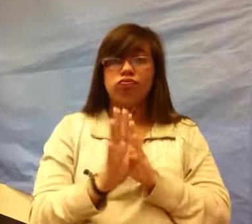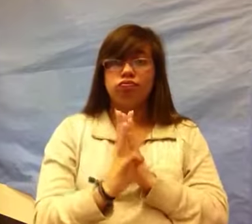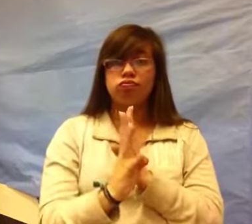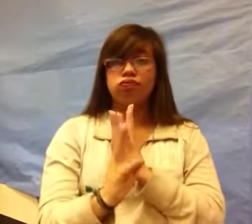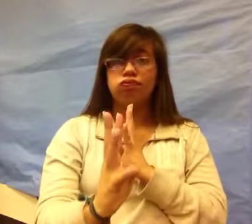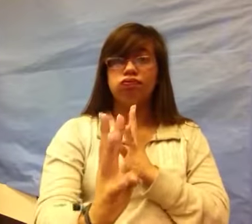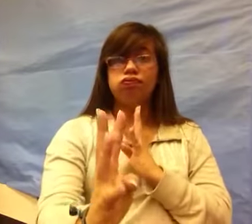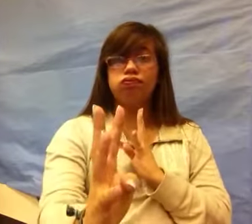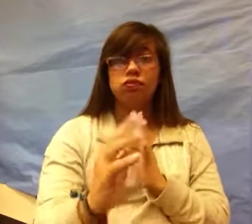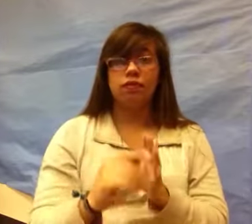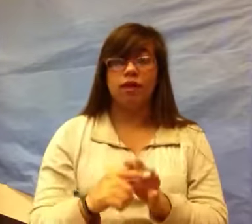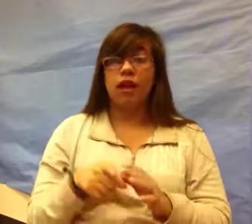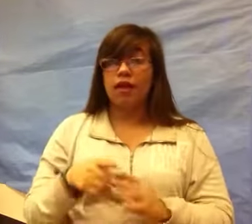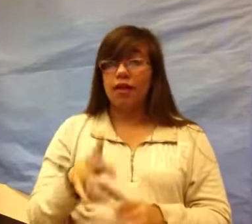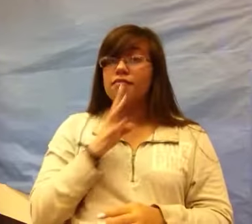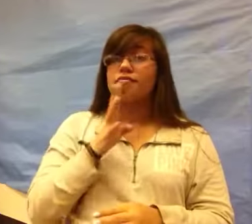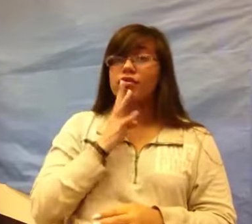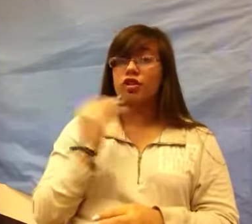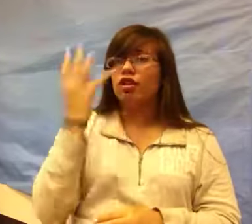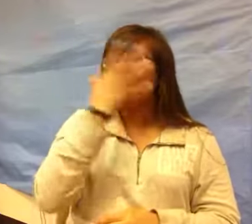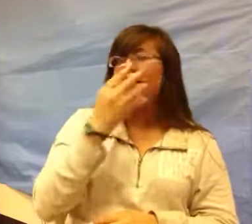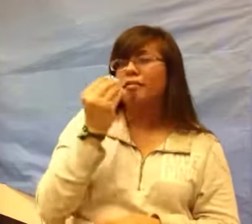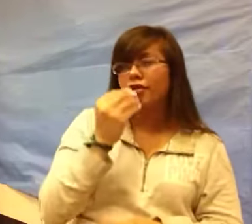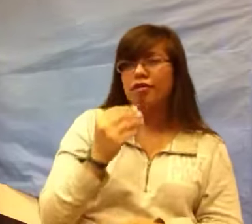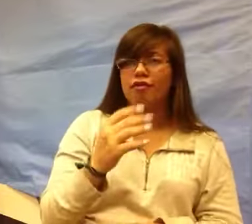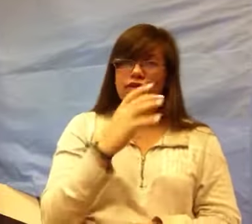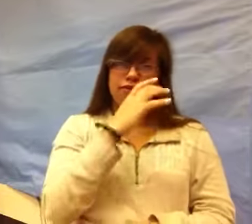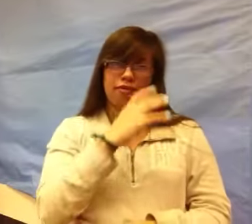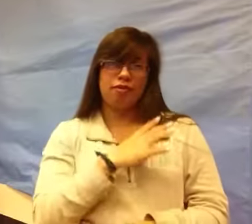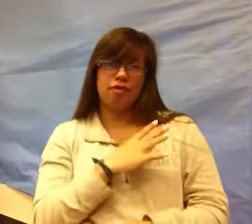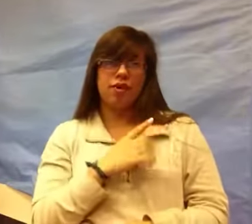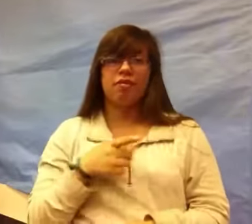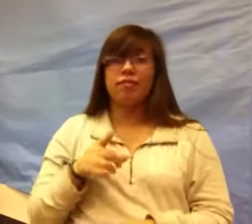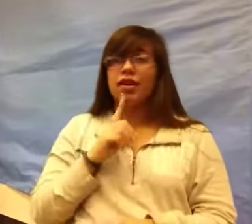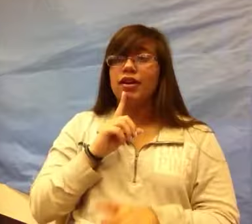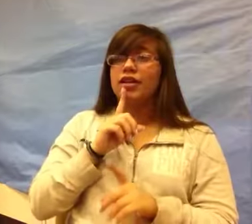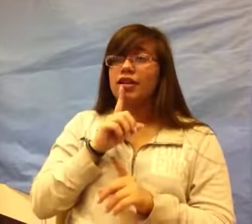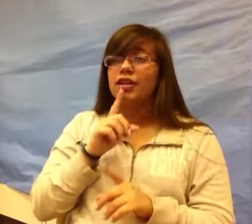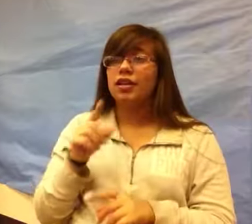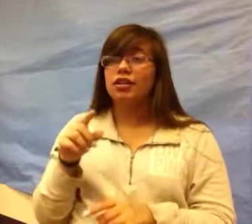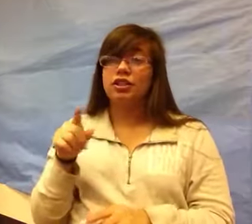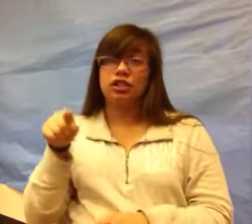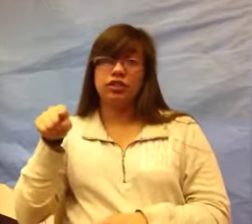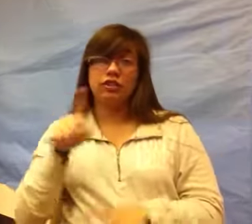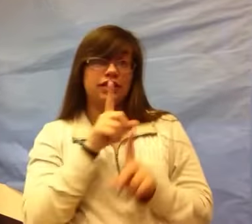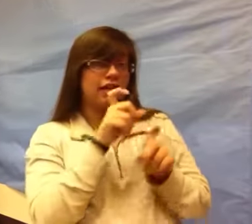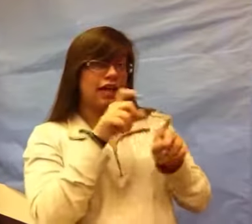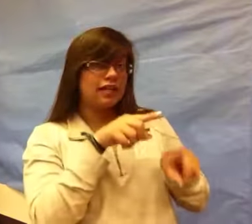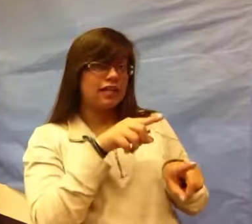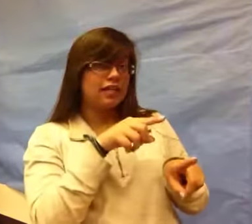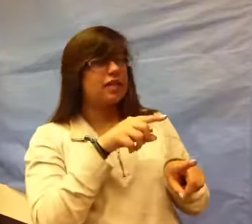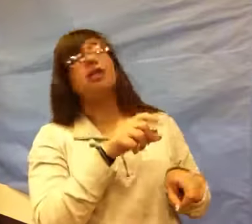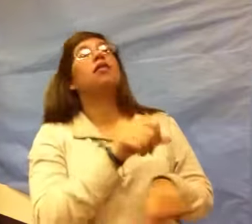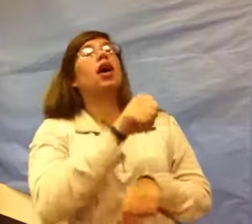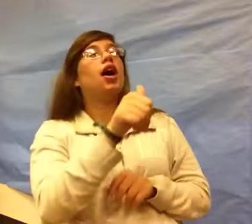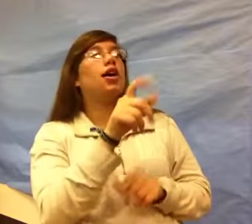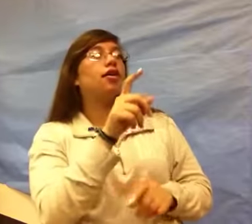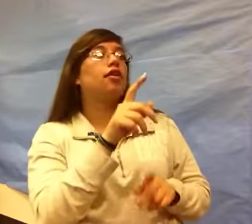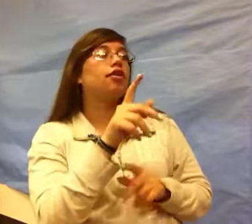researcher, and she would ask them a bunch of questions. She would ask them to kind of design scenarios based around certain questions, and then she would also,